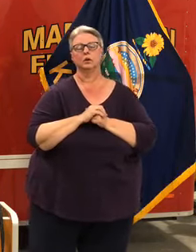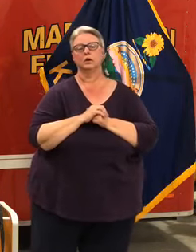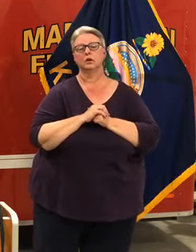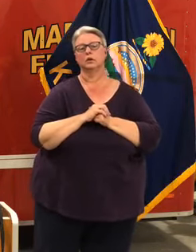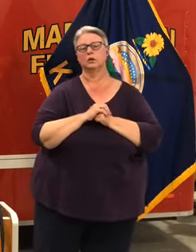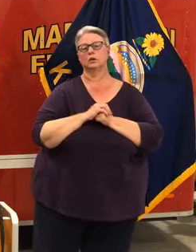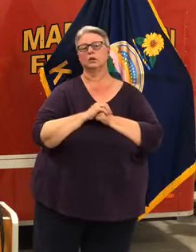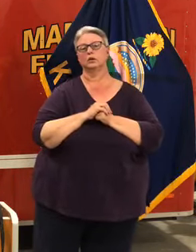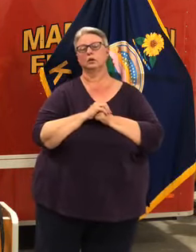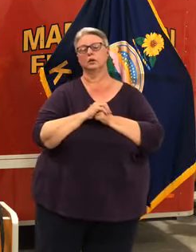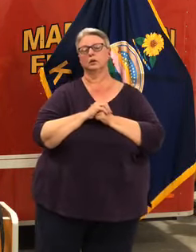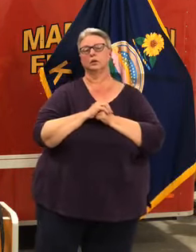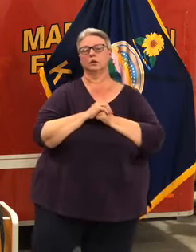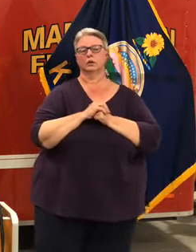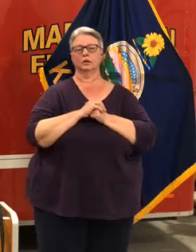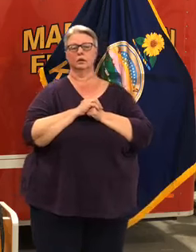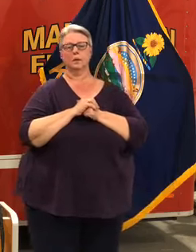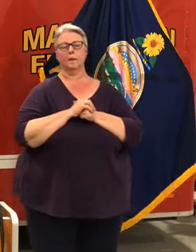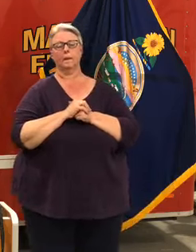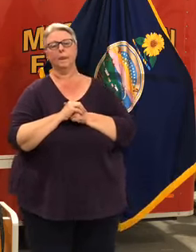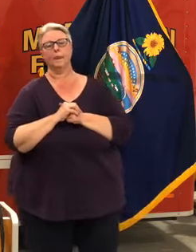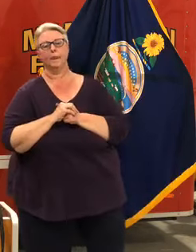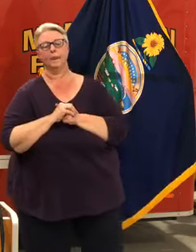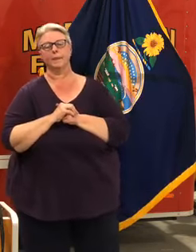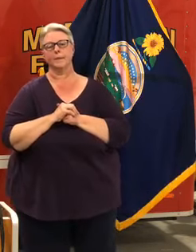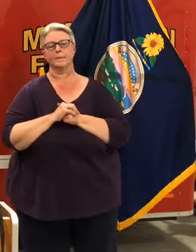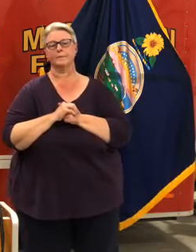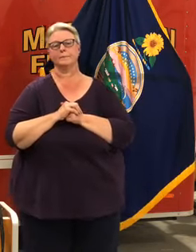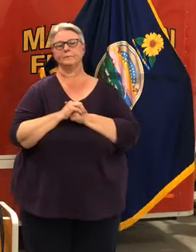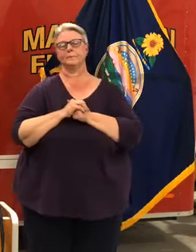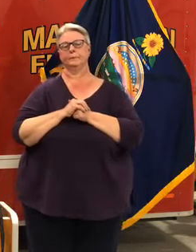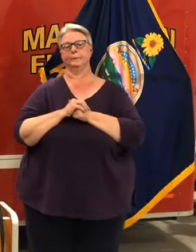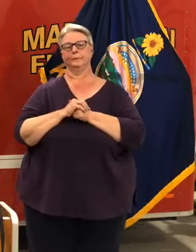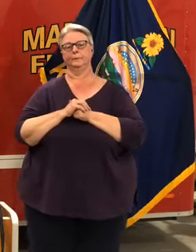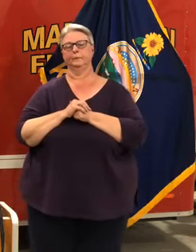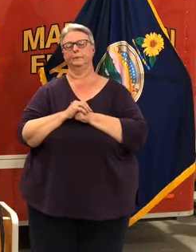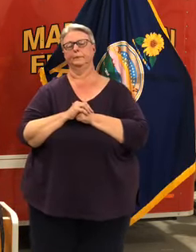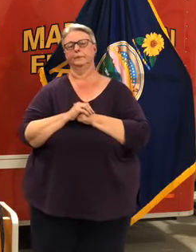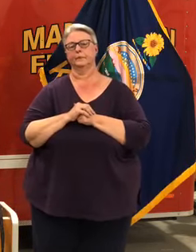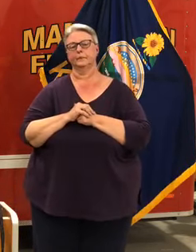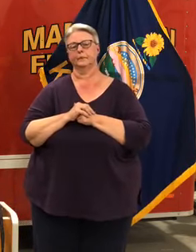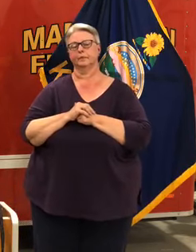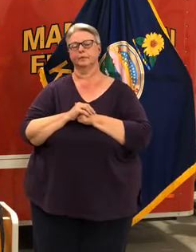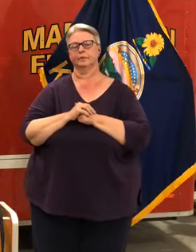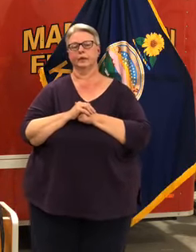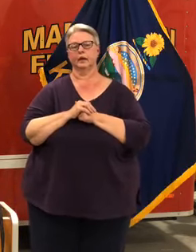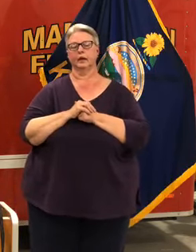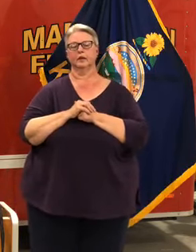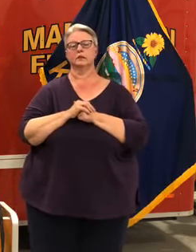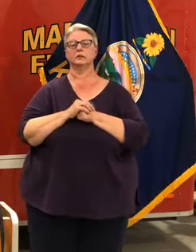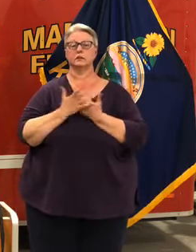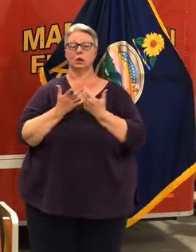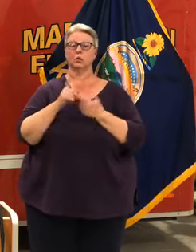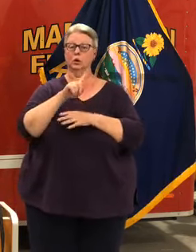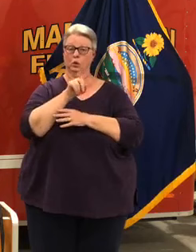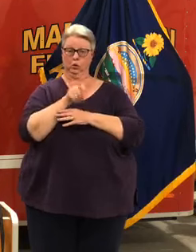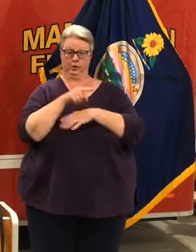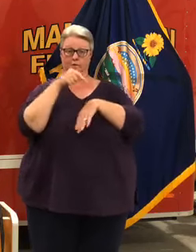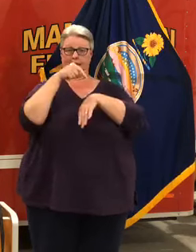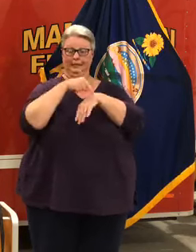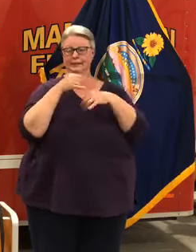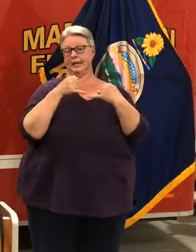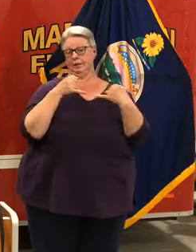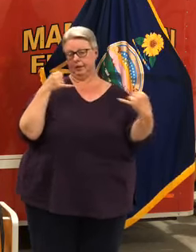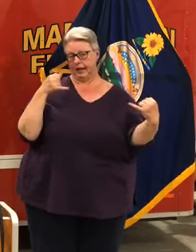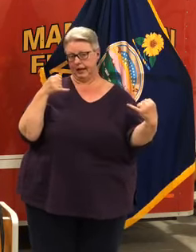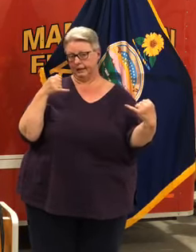for those notifications, and are more staff coming on board to help make that flow go faster? Yes, so the question is about timeline,